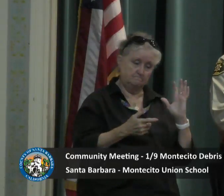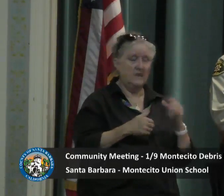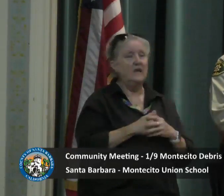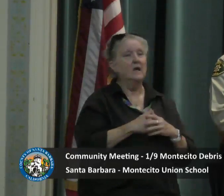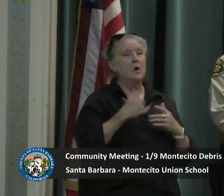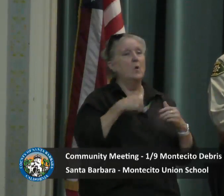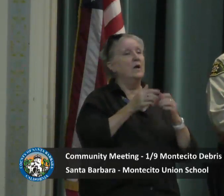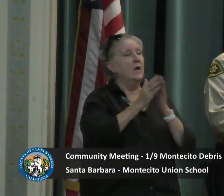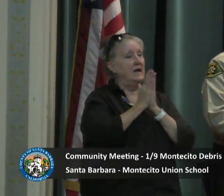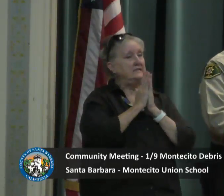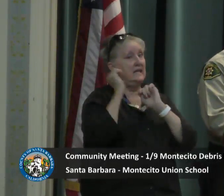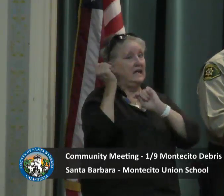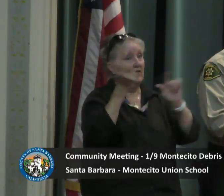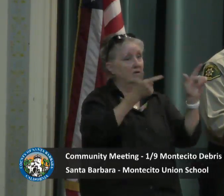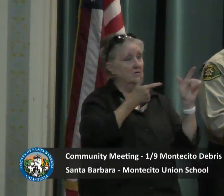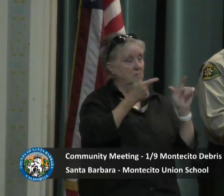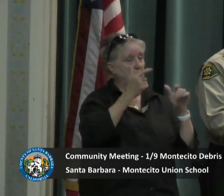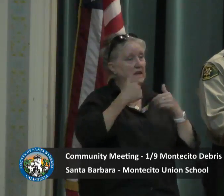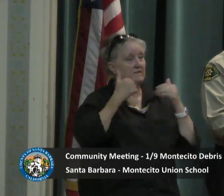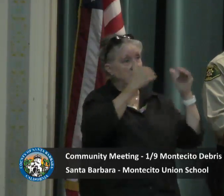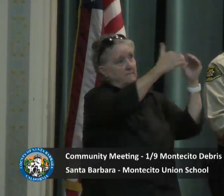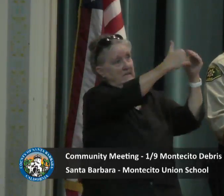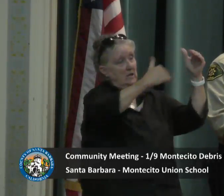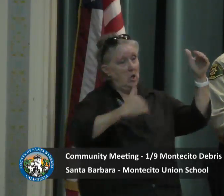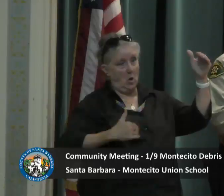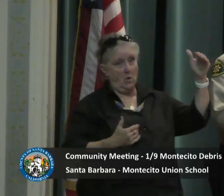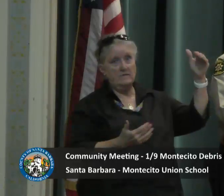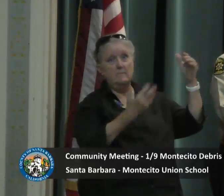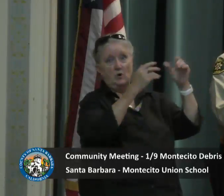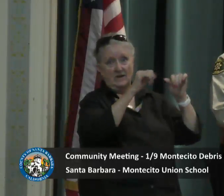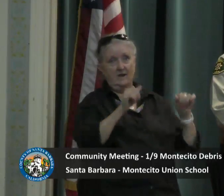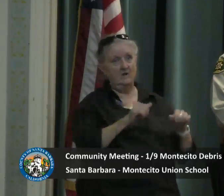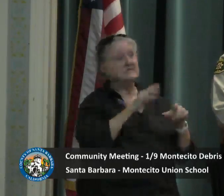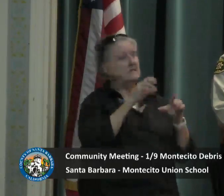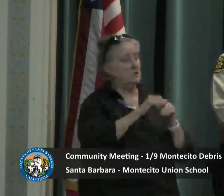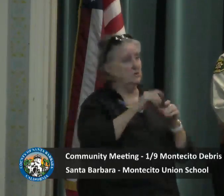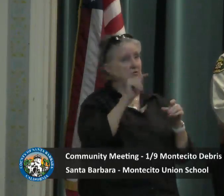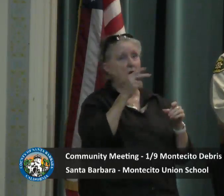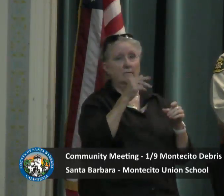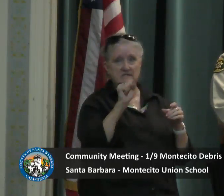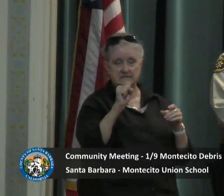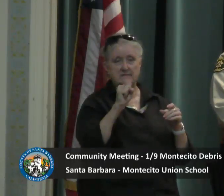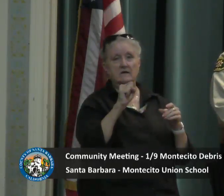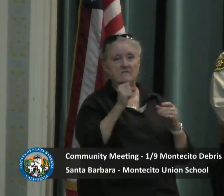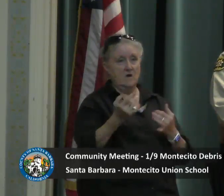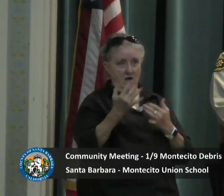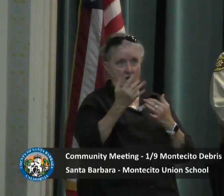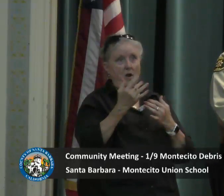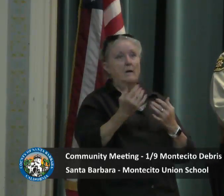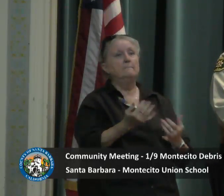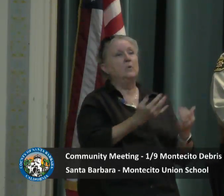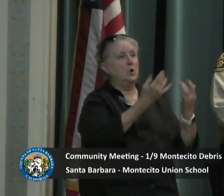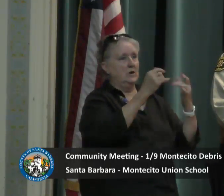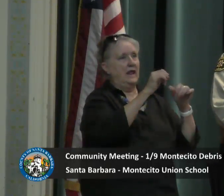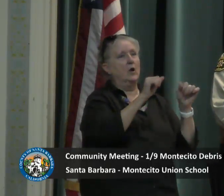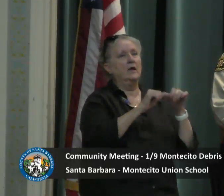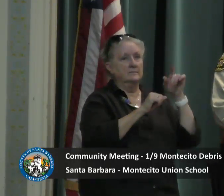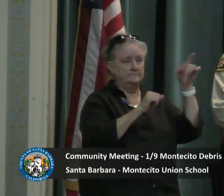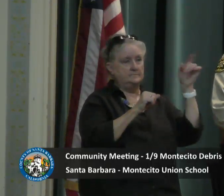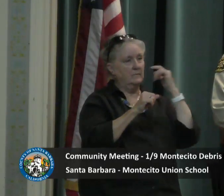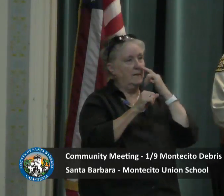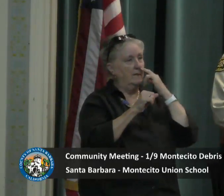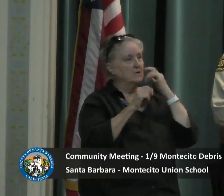we're asking everyone who lives below the burn areas, including the Thomas Fire burn area, to develop a